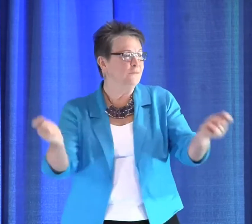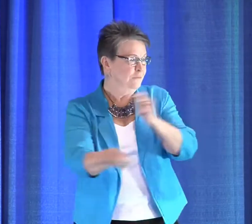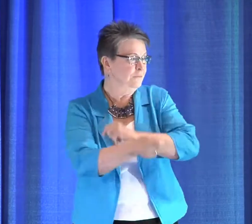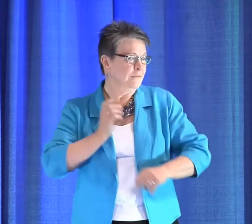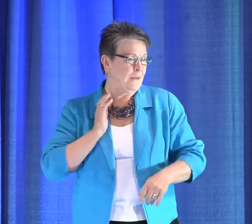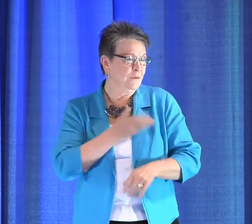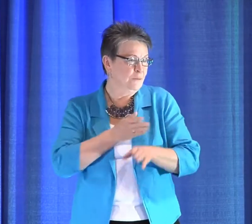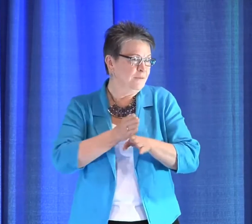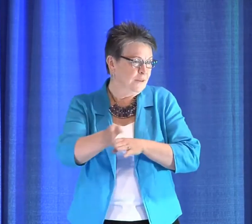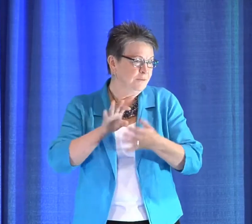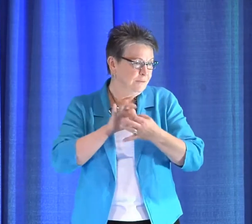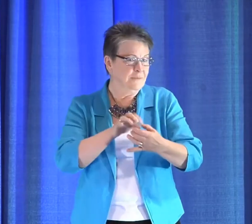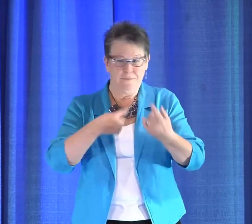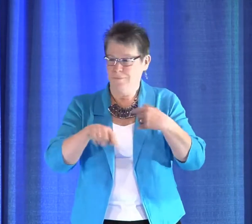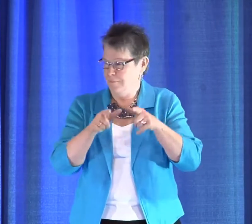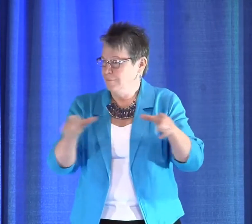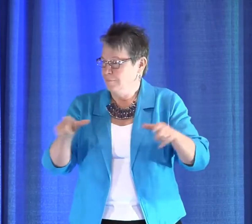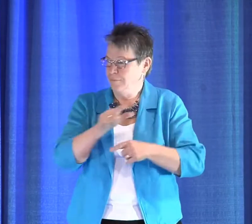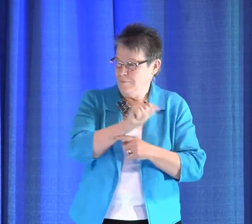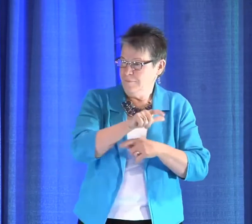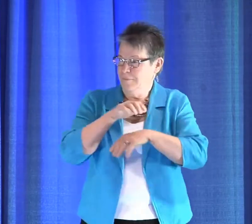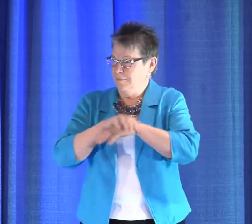And that will shift the paradigm. Okay.